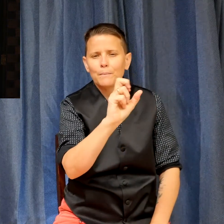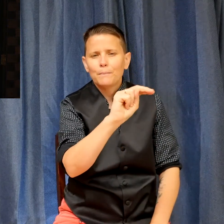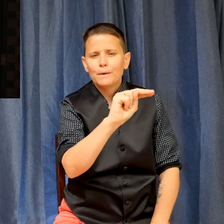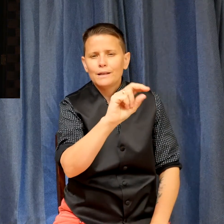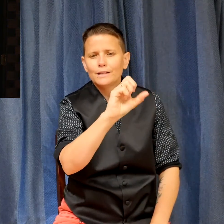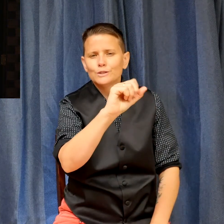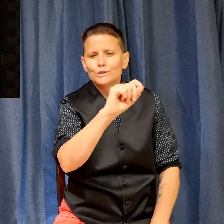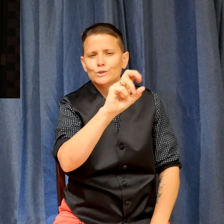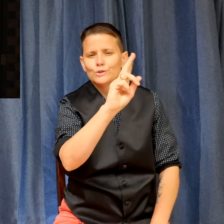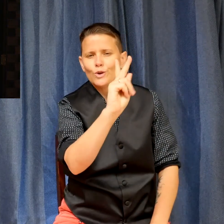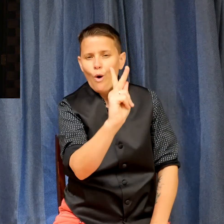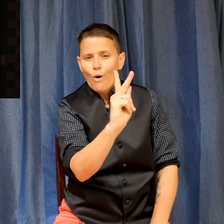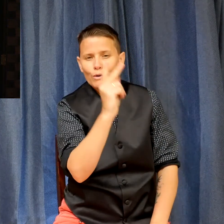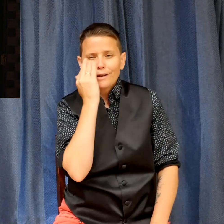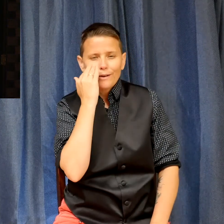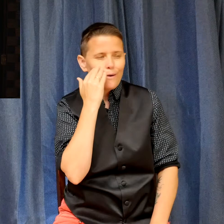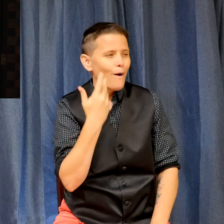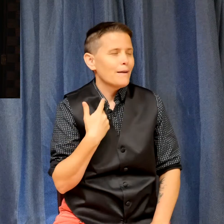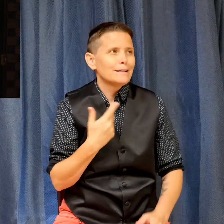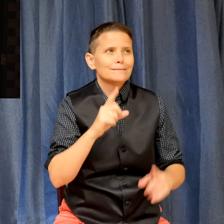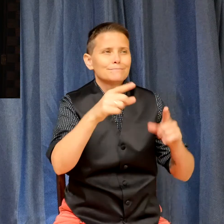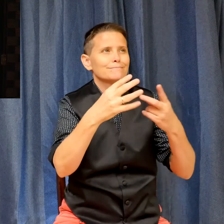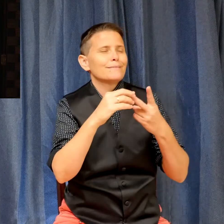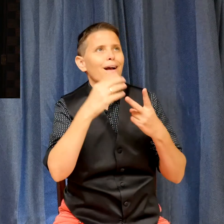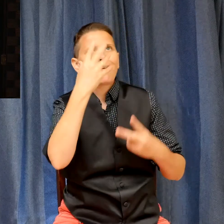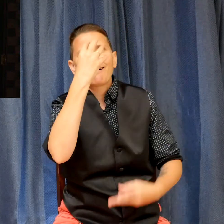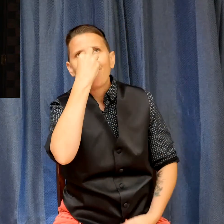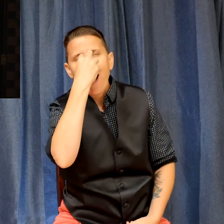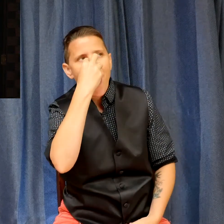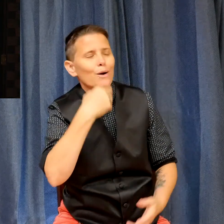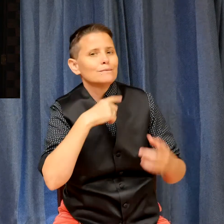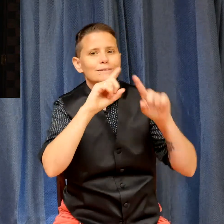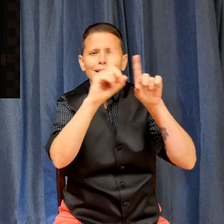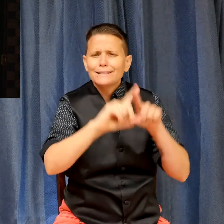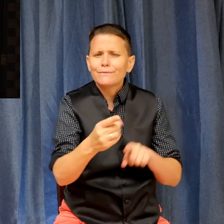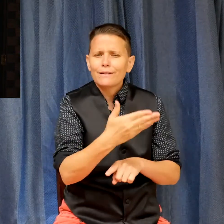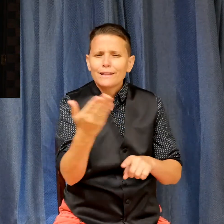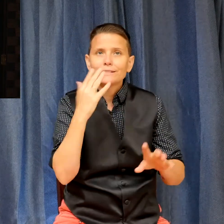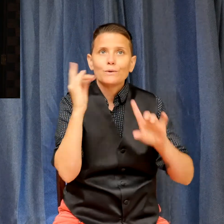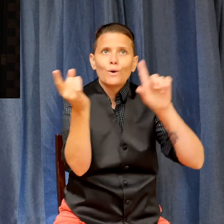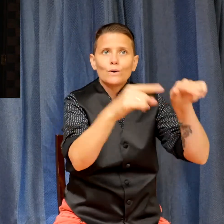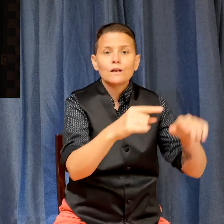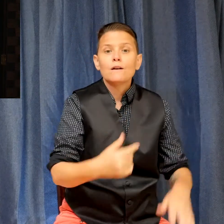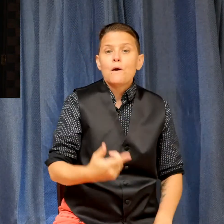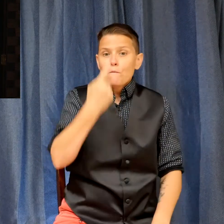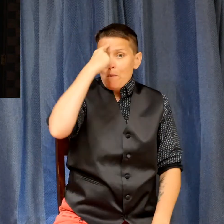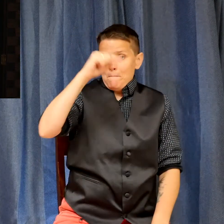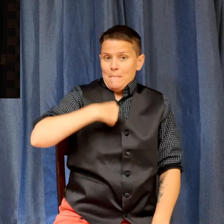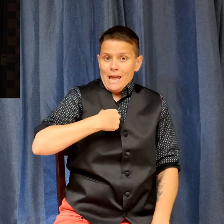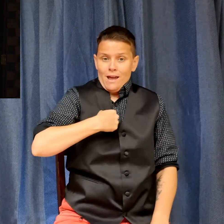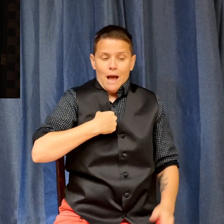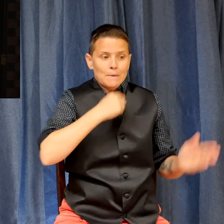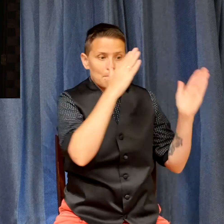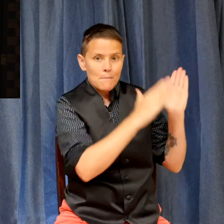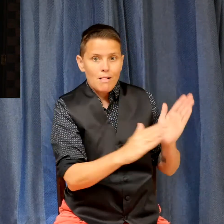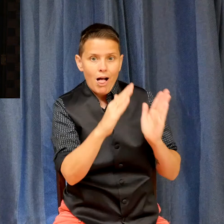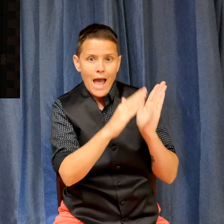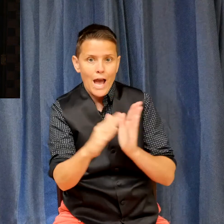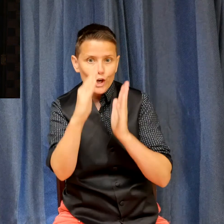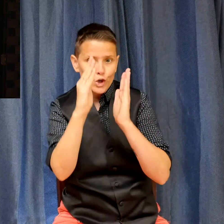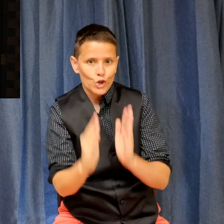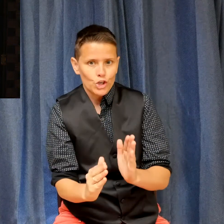the experience. Yeah. But for me personally, I'm a planner. So I